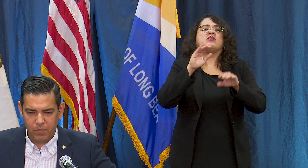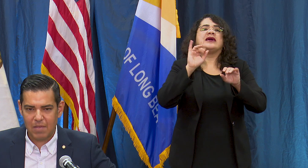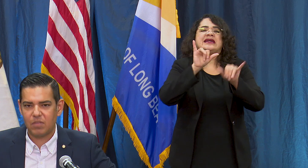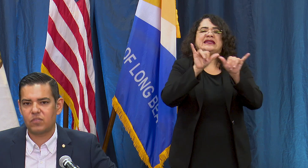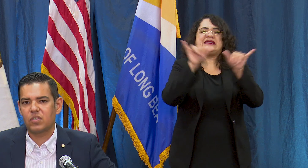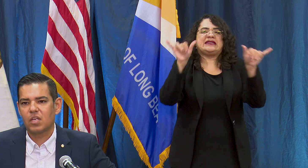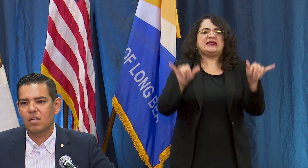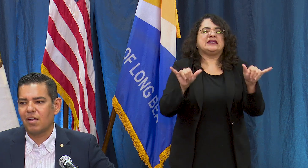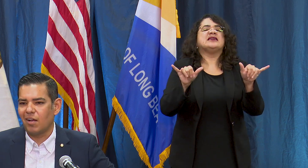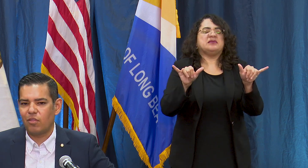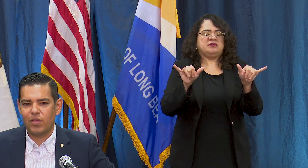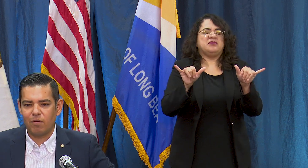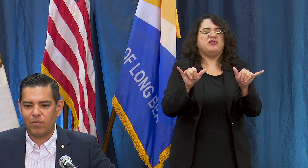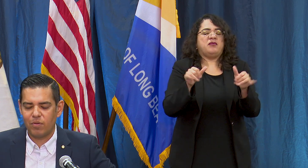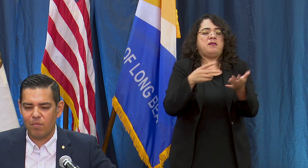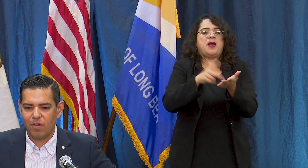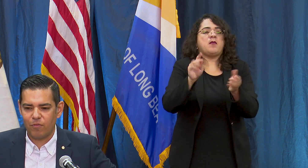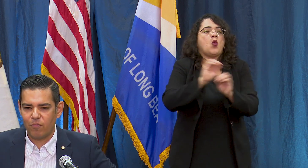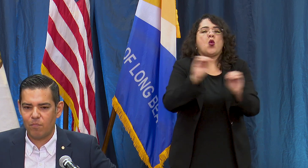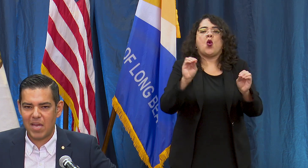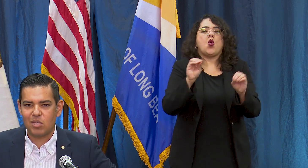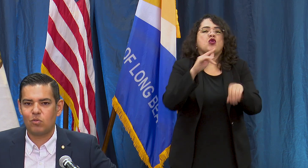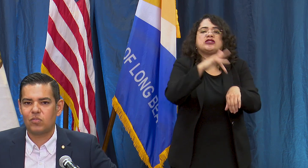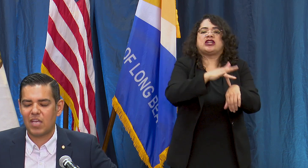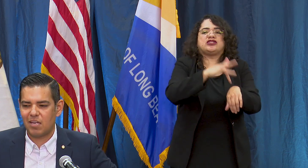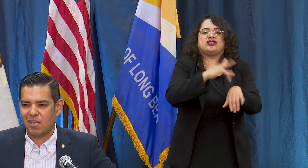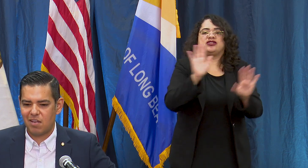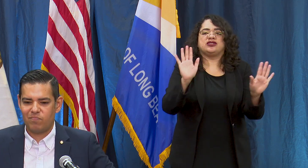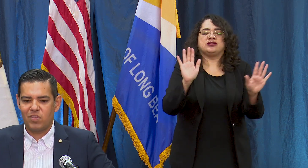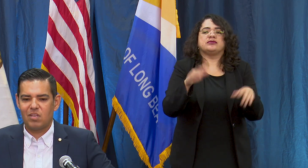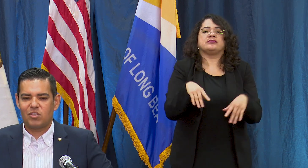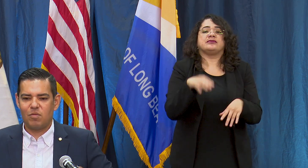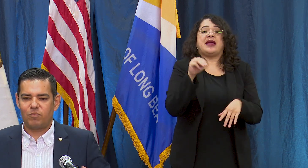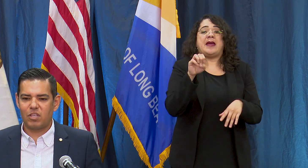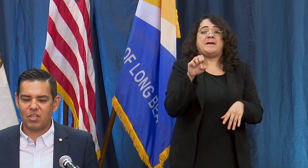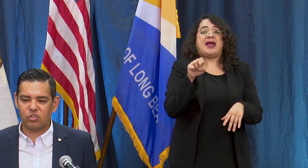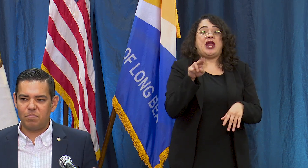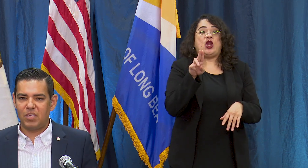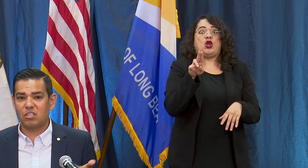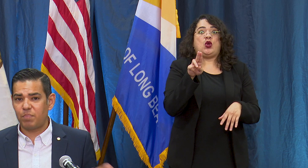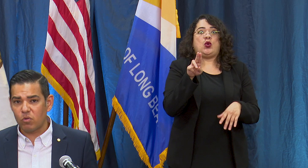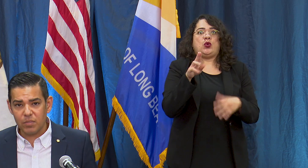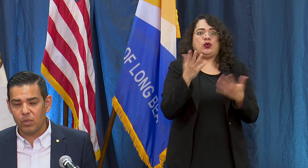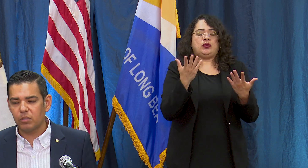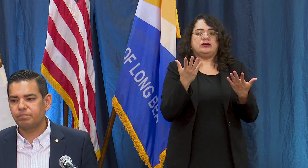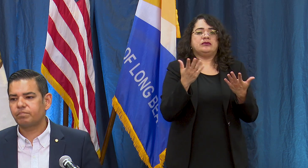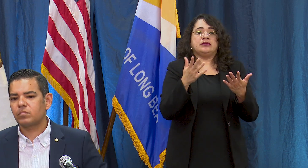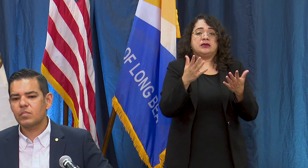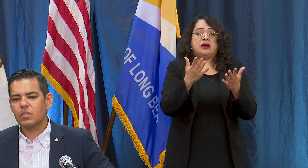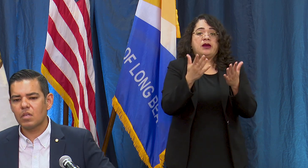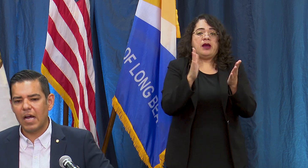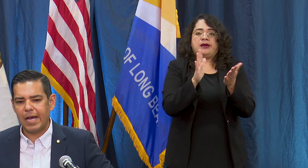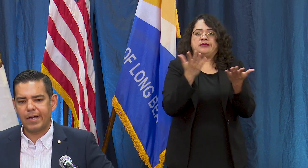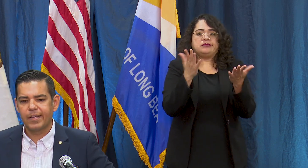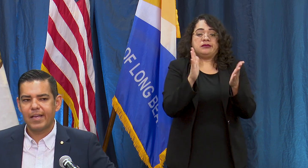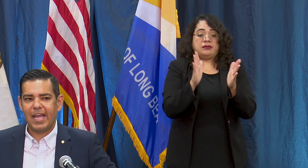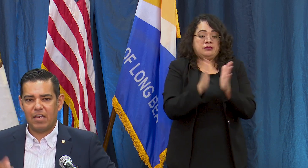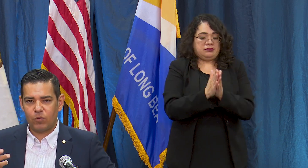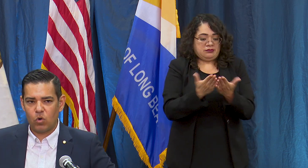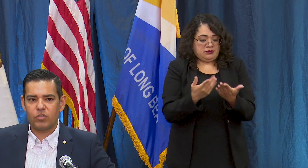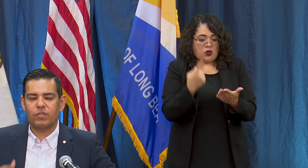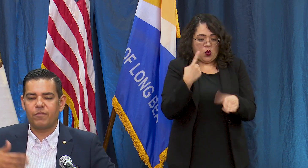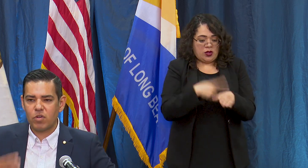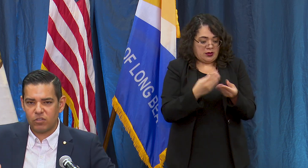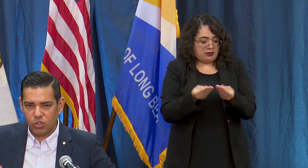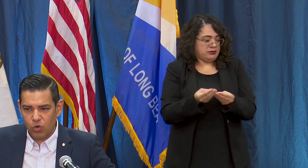system for payments, for menus and to essentially be disposable. And